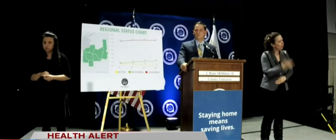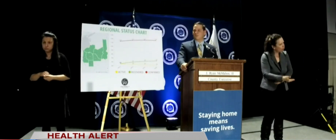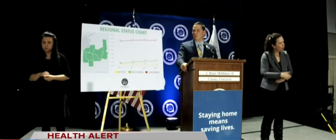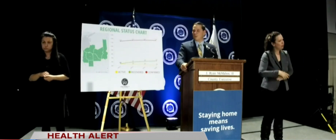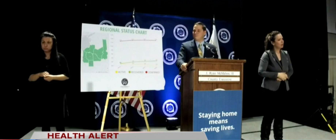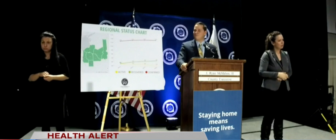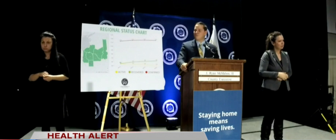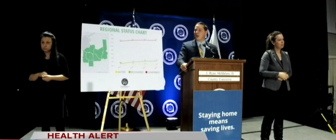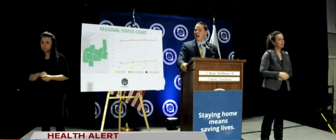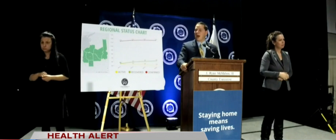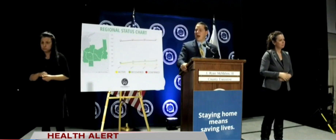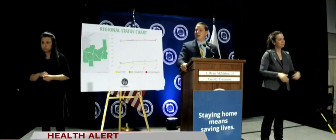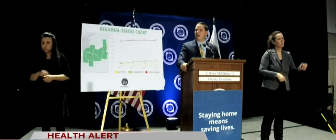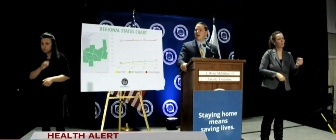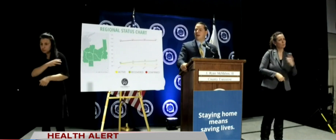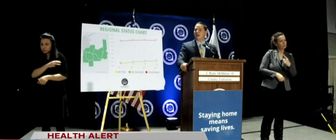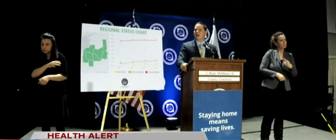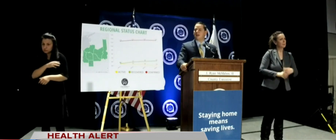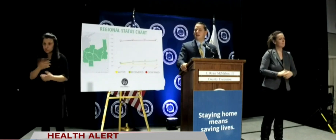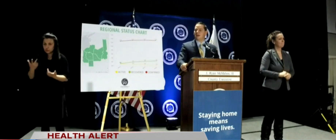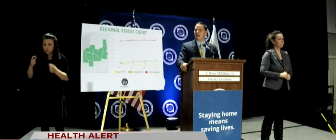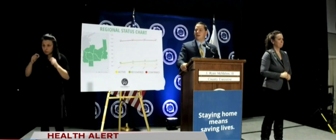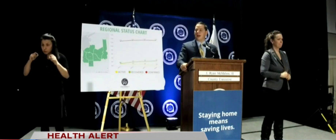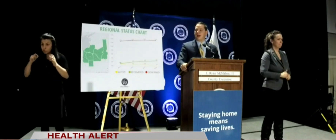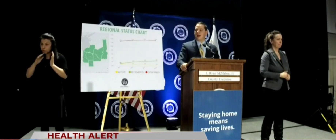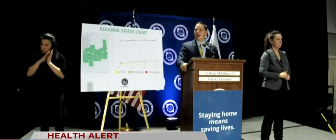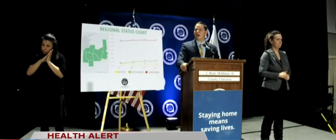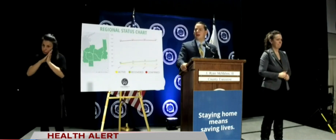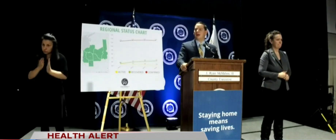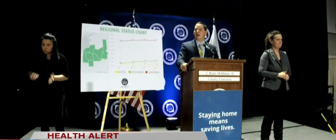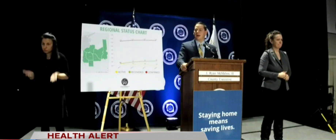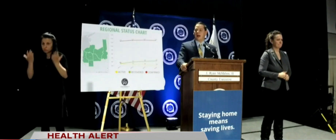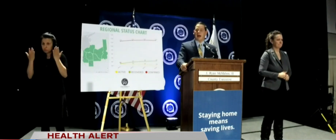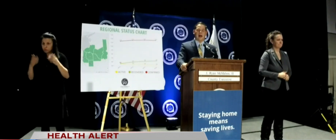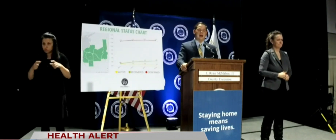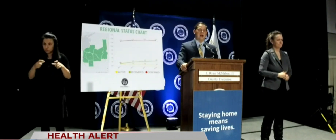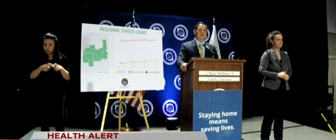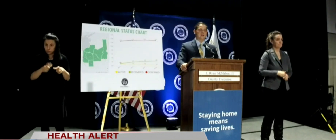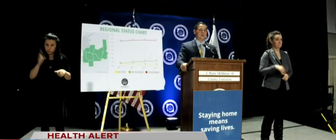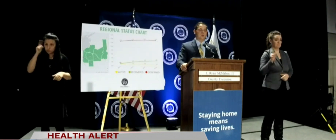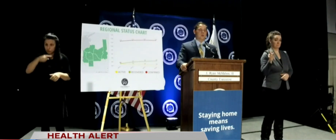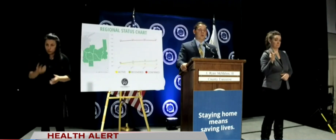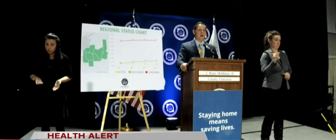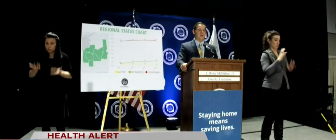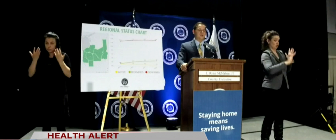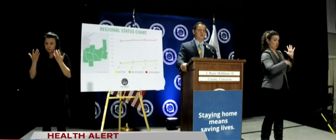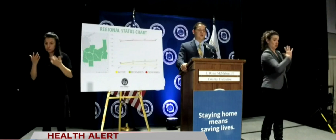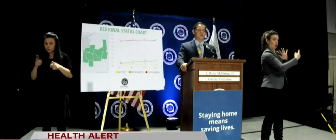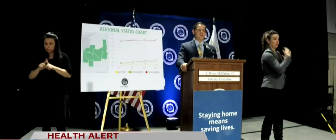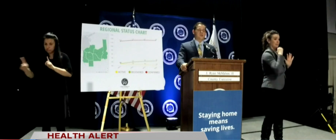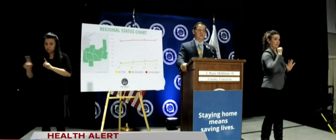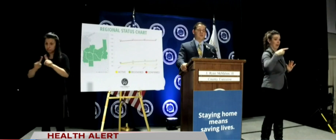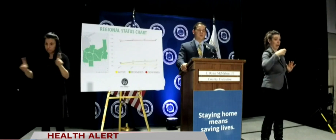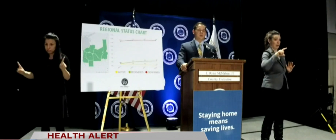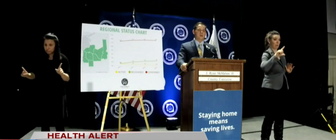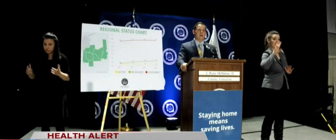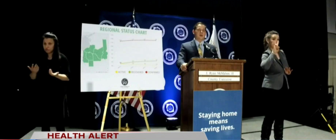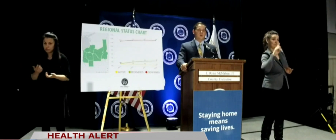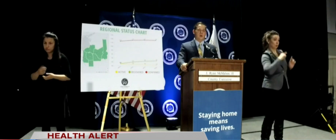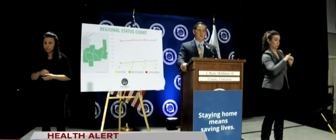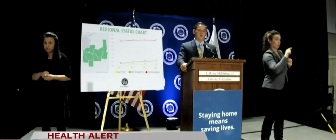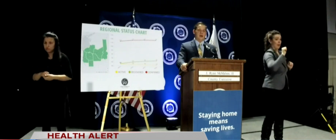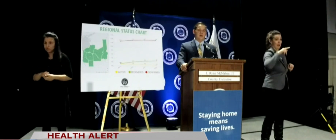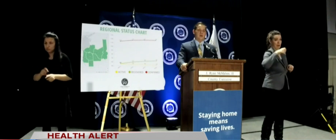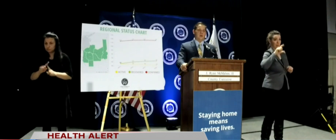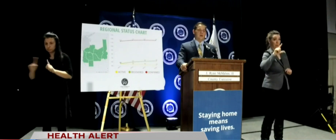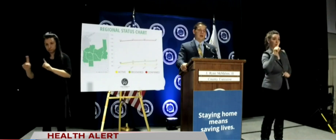wondering if it's their last day. So you have the day to decide, sure, but yeah. people want to wake up knowing if it's the last day. I think social distancing should be